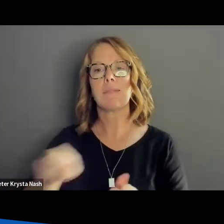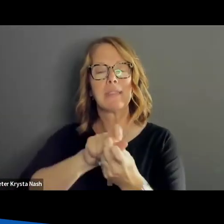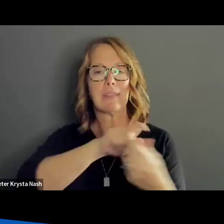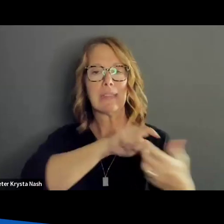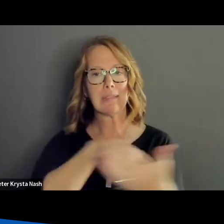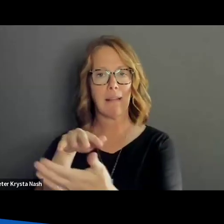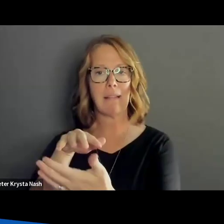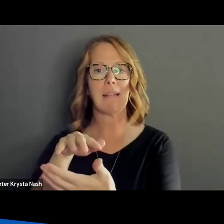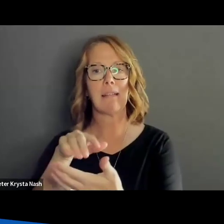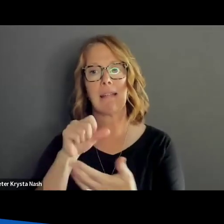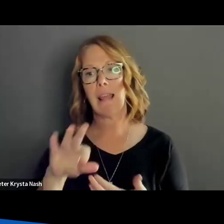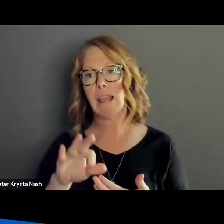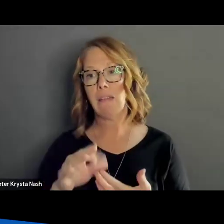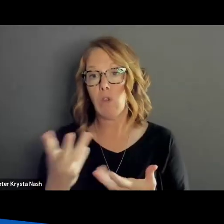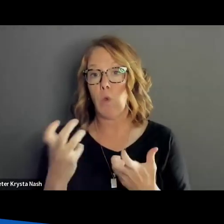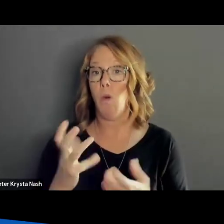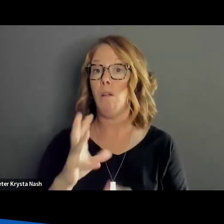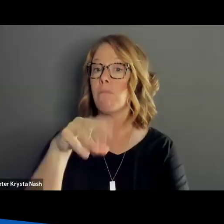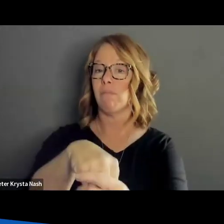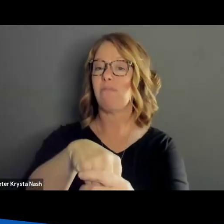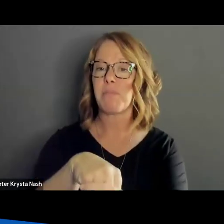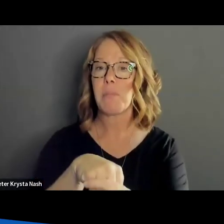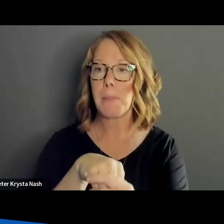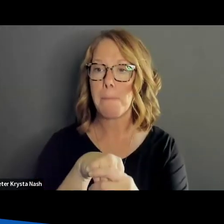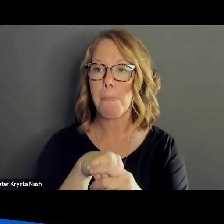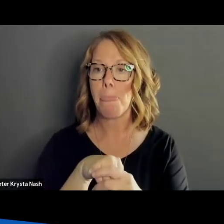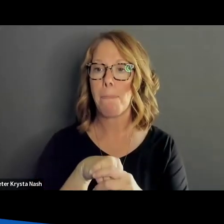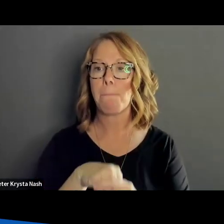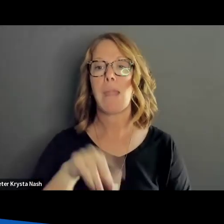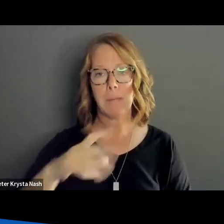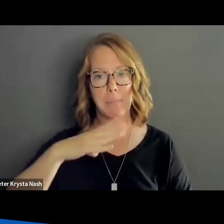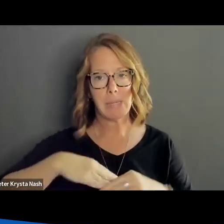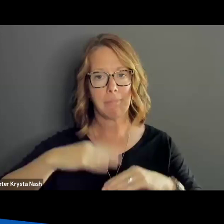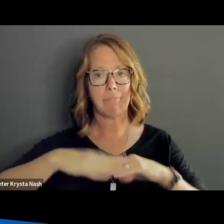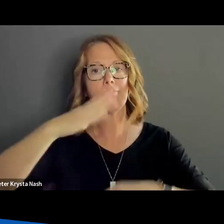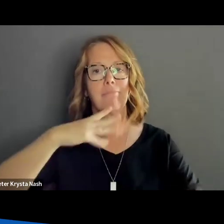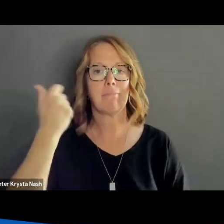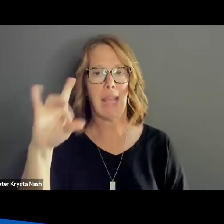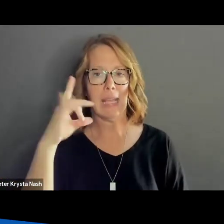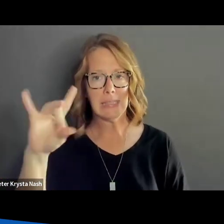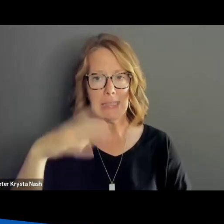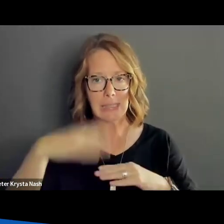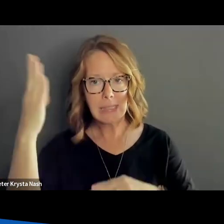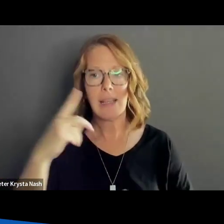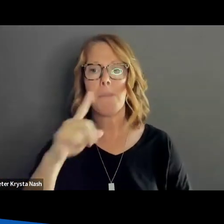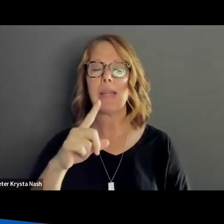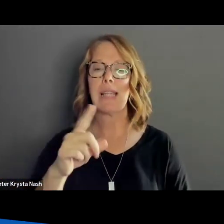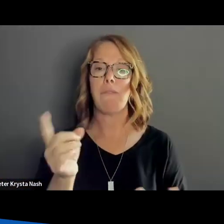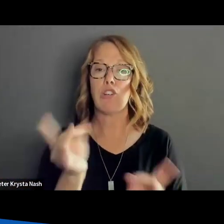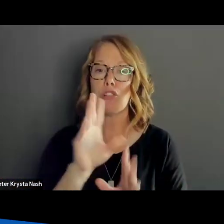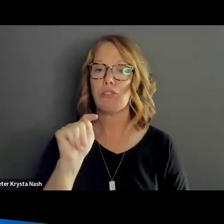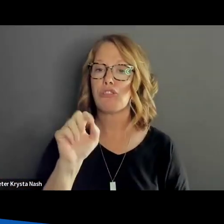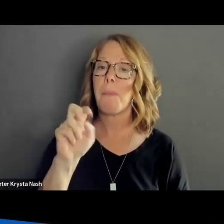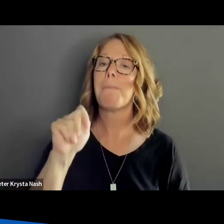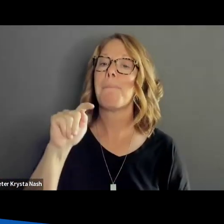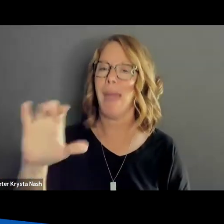want to participate in it, you have to be 18 years old. You have to have a traumatic